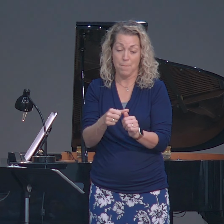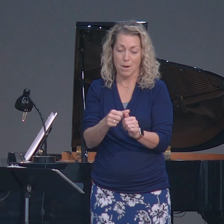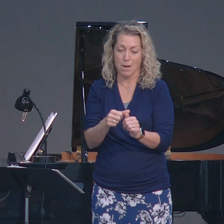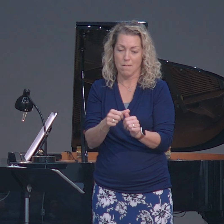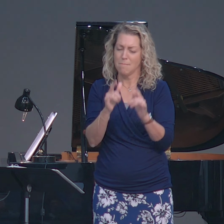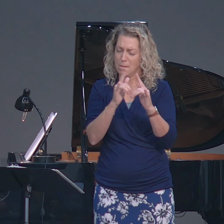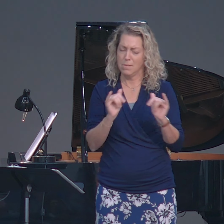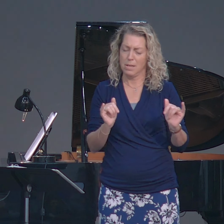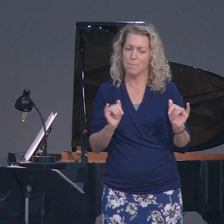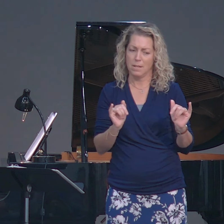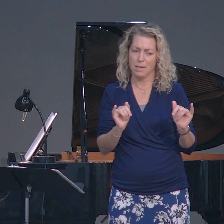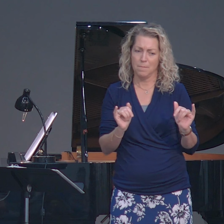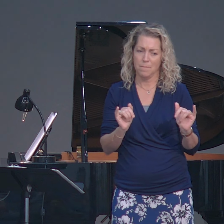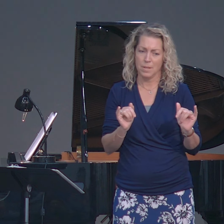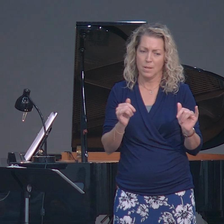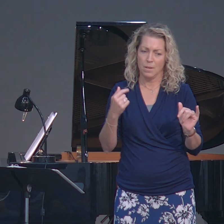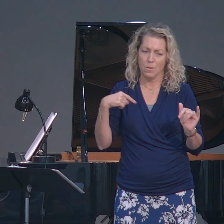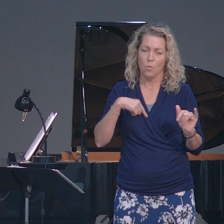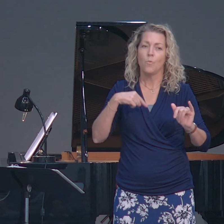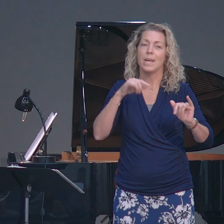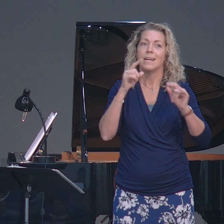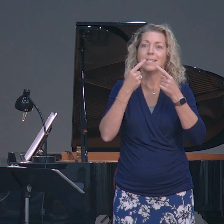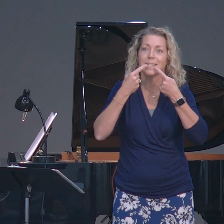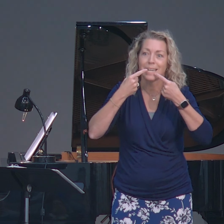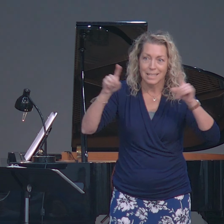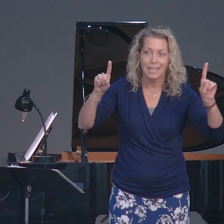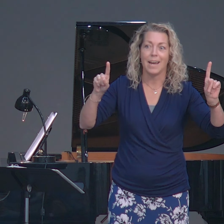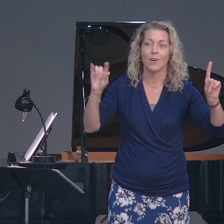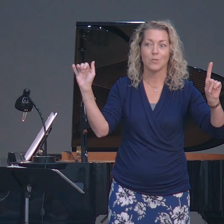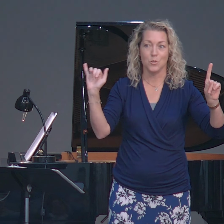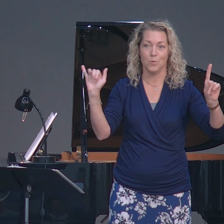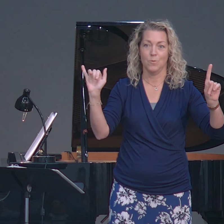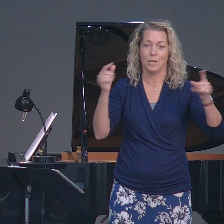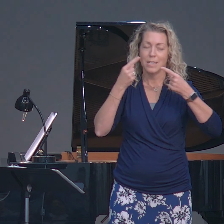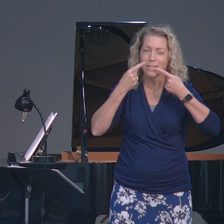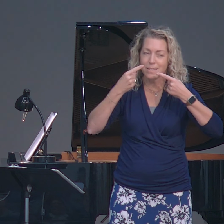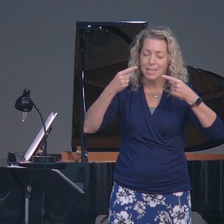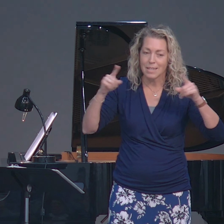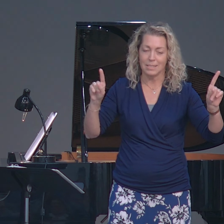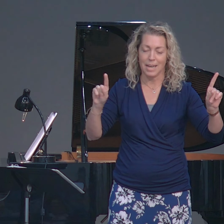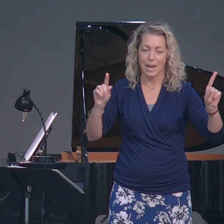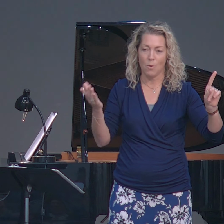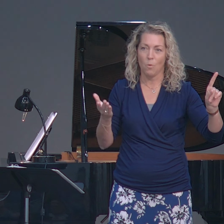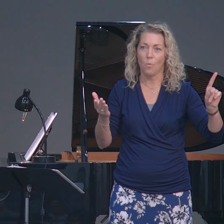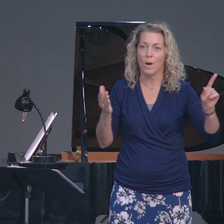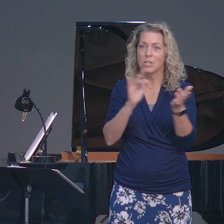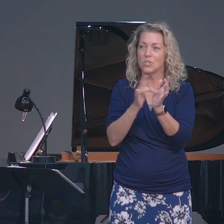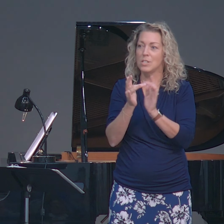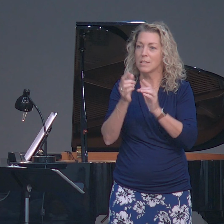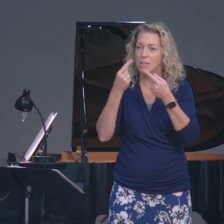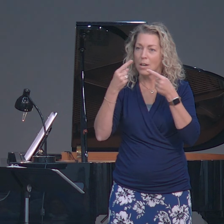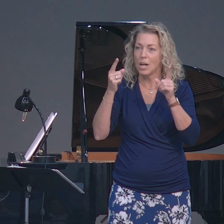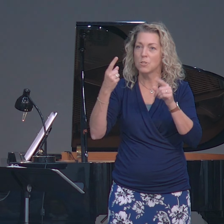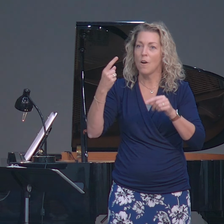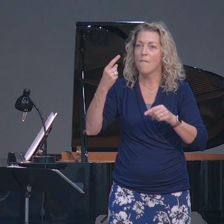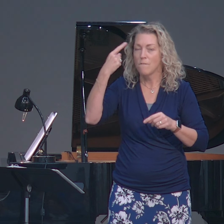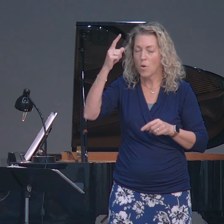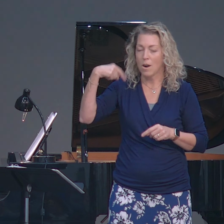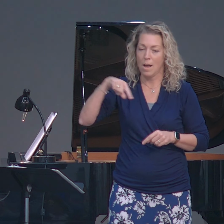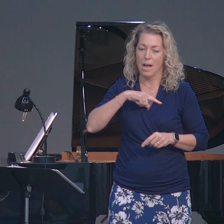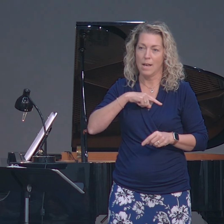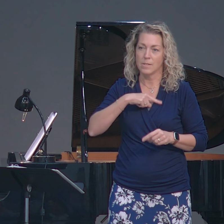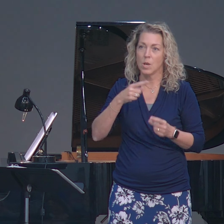same time, we also declare. We declare what Jesus has done for us by dying